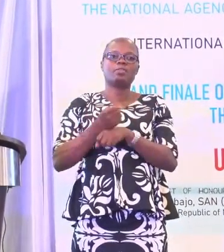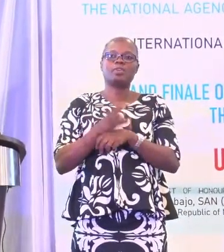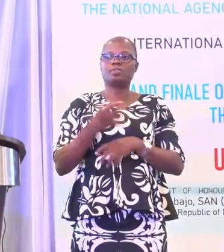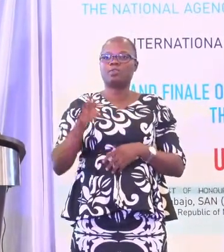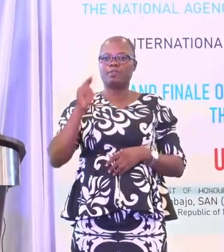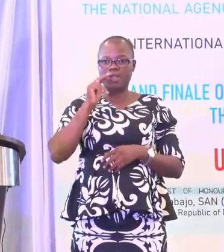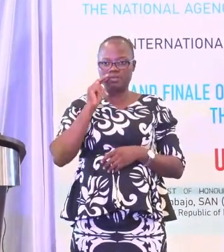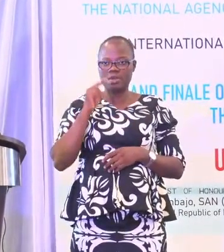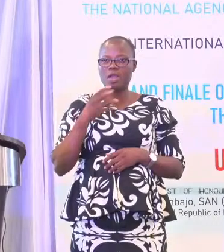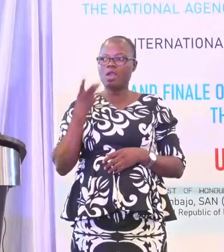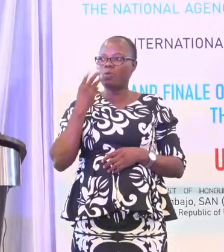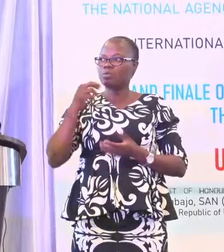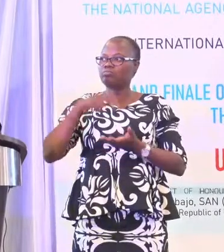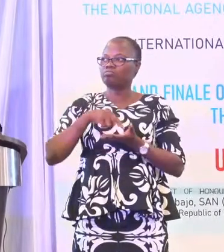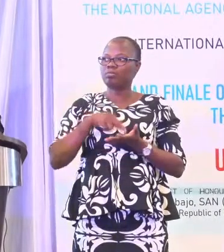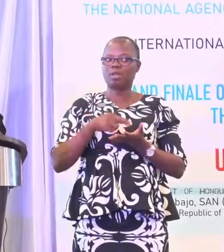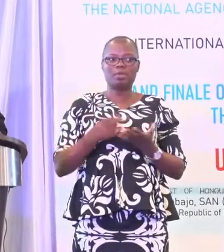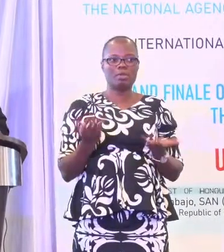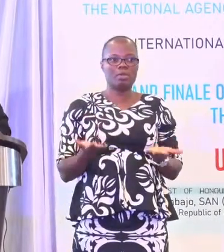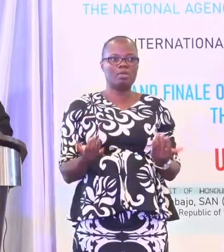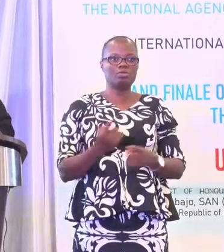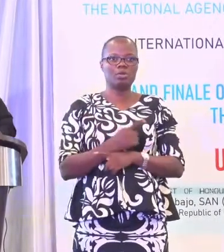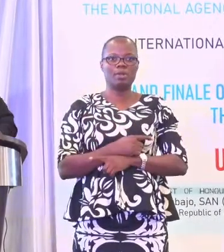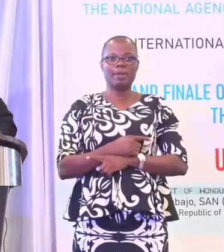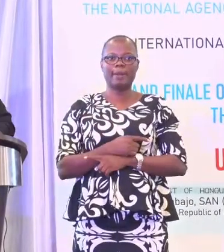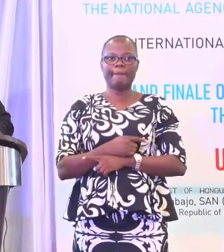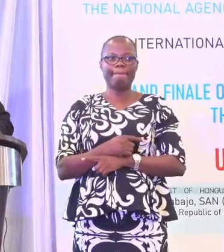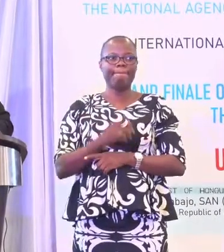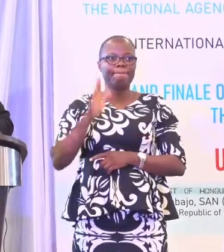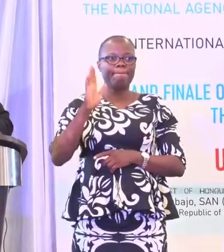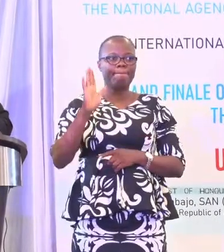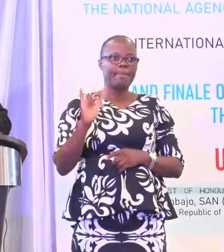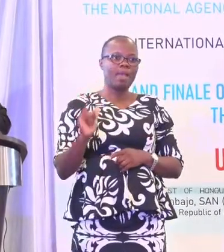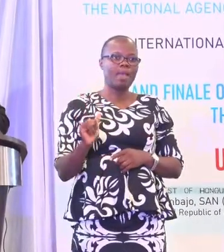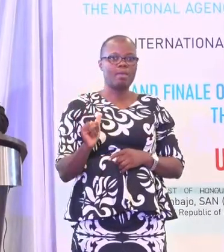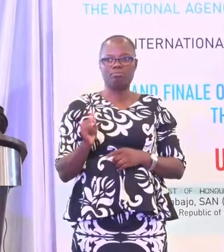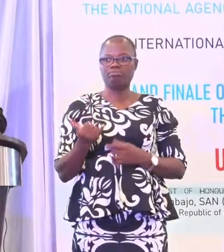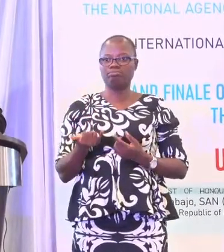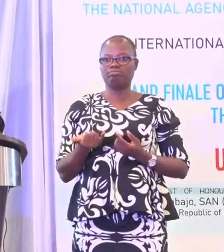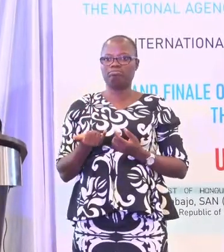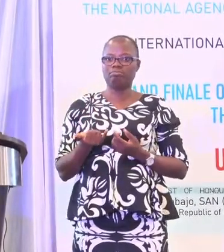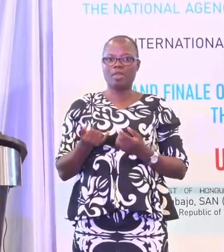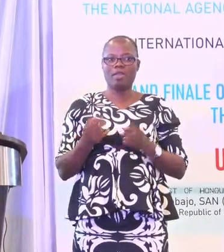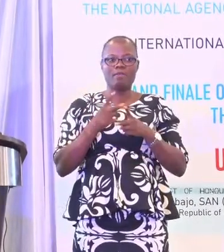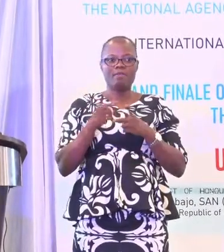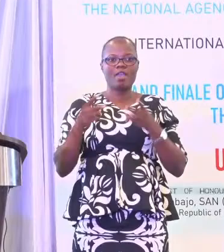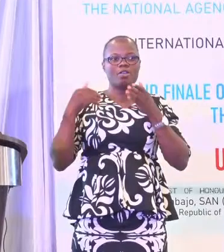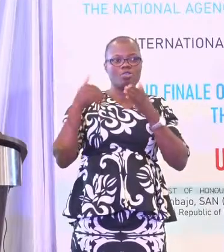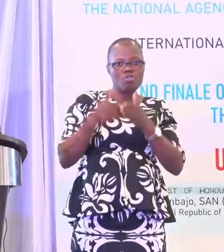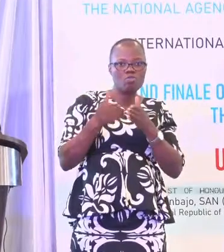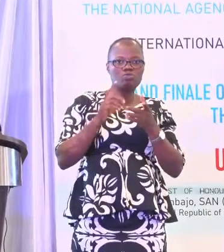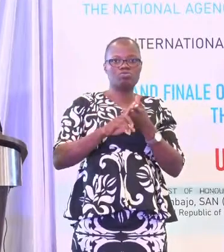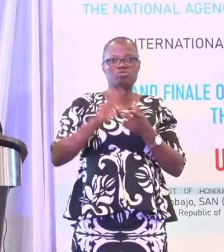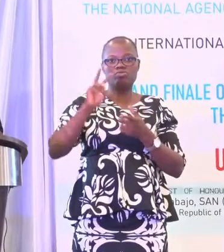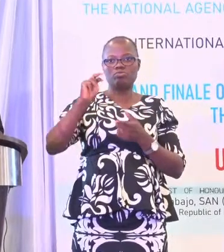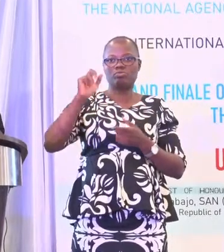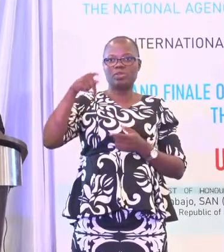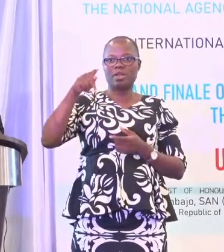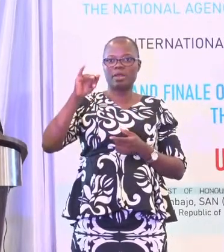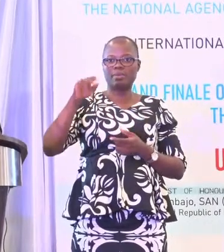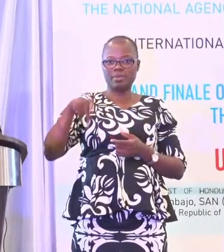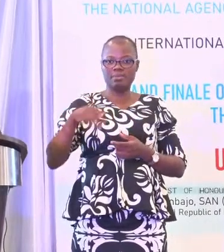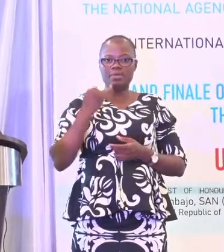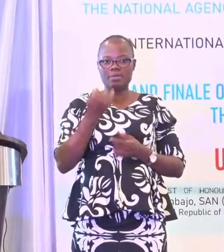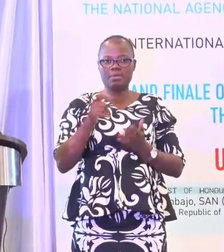who's represented here today by one who's very close to NAPTIP. He's a